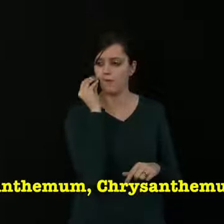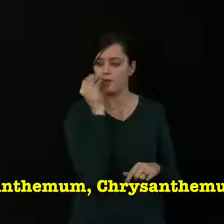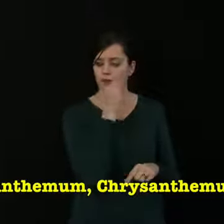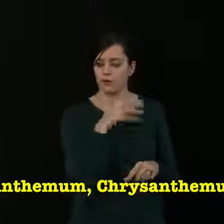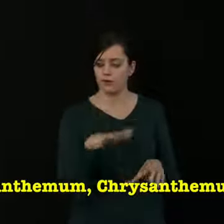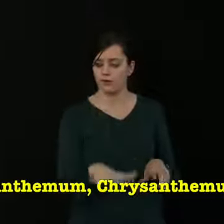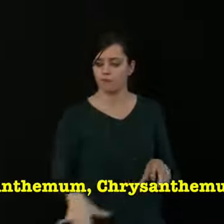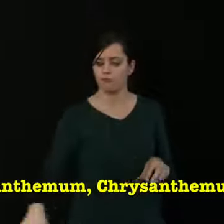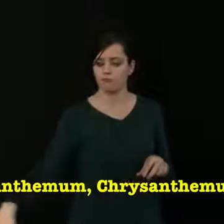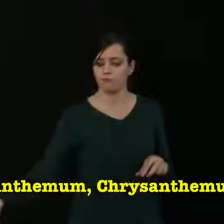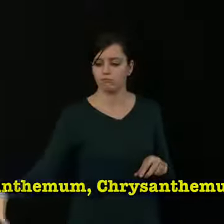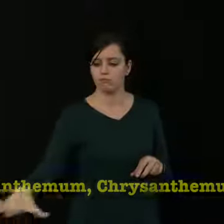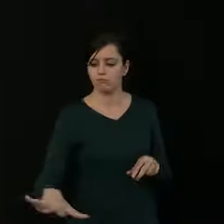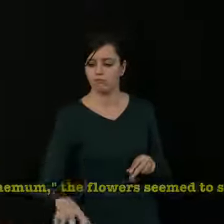"Chrysanthemum, chrysanthemum,